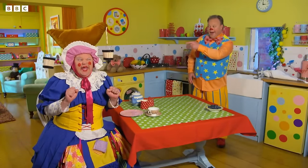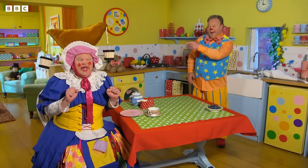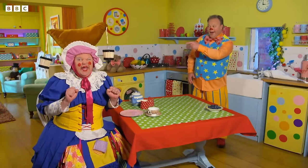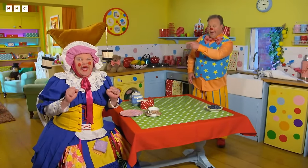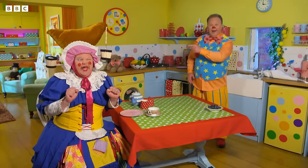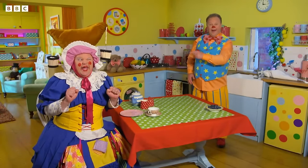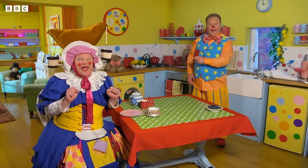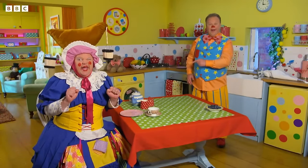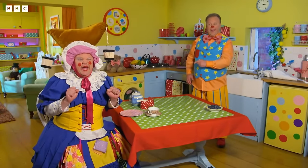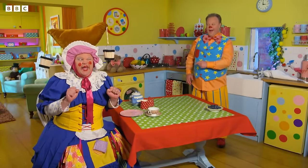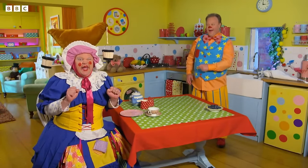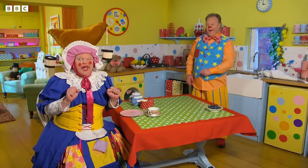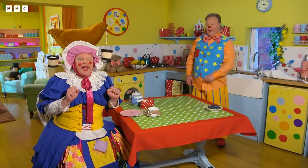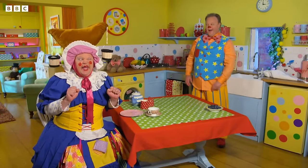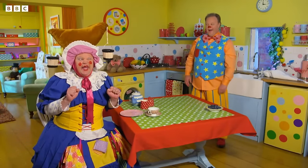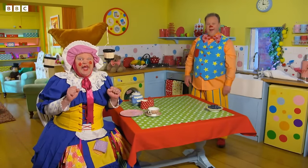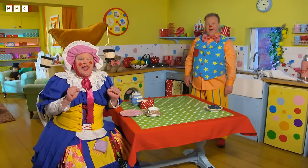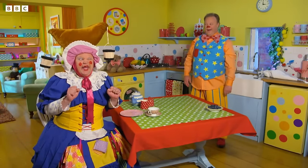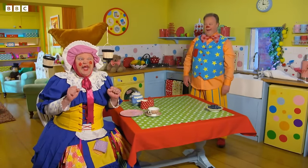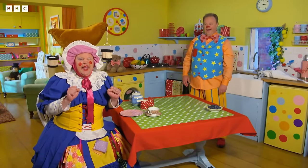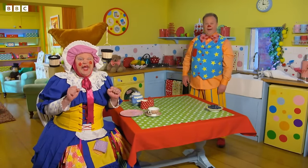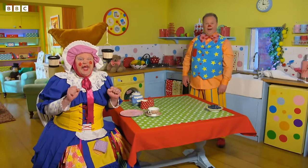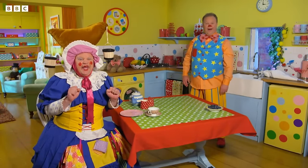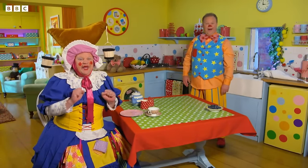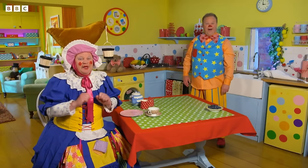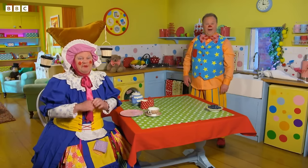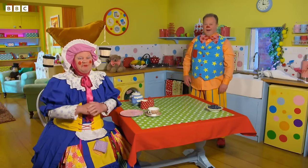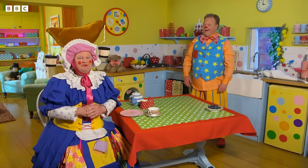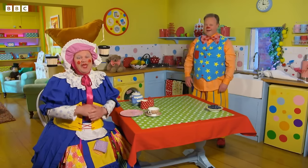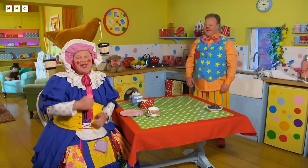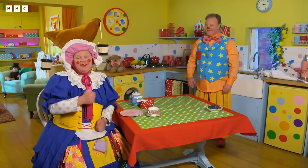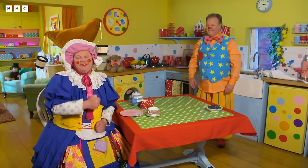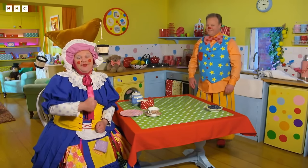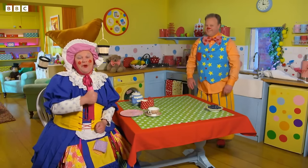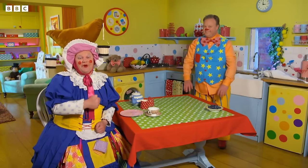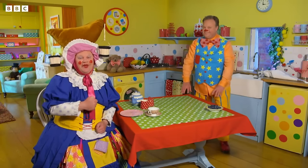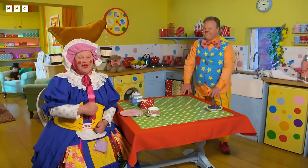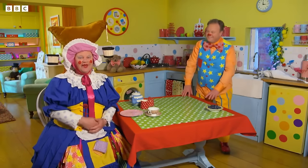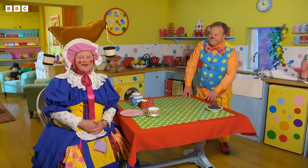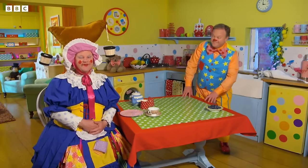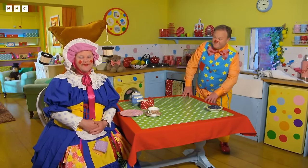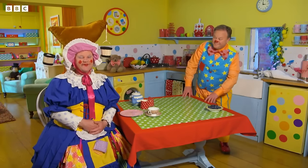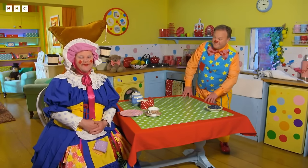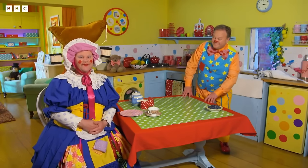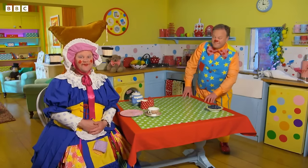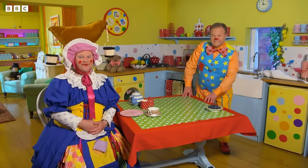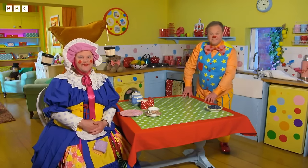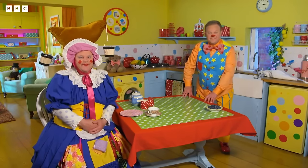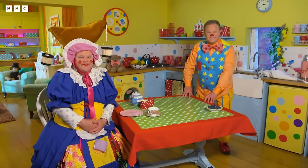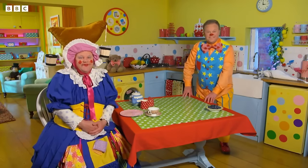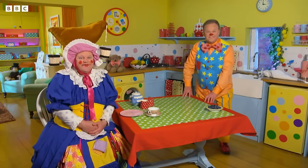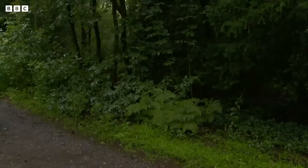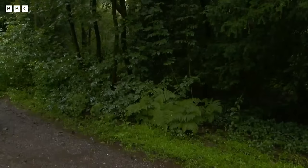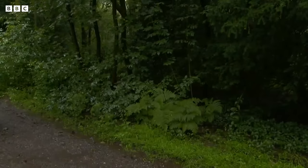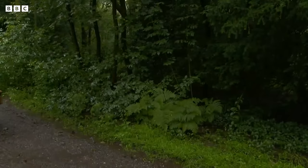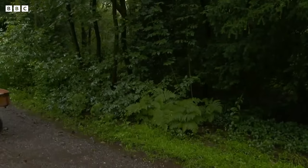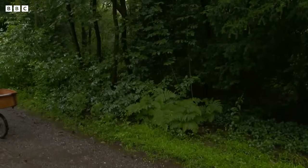Keep your eyes closed, Aunt Polly. Sorry.